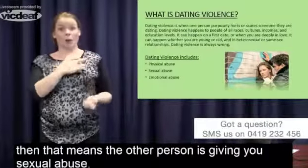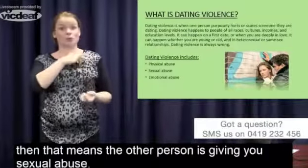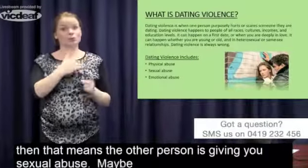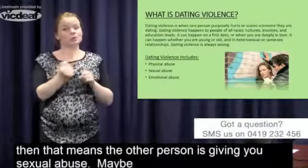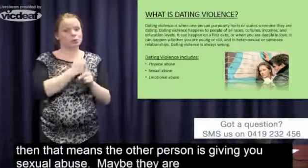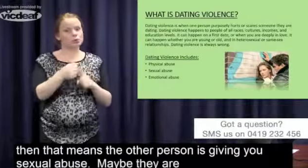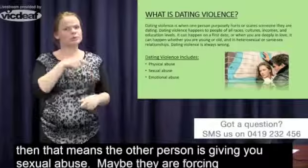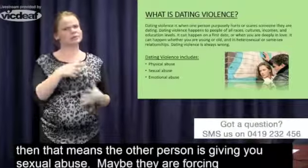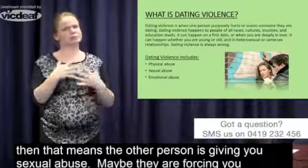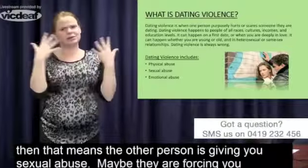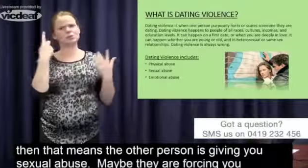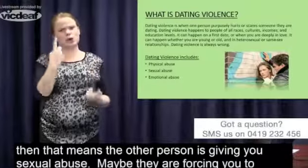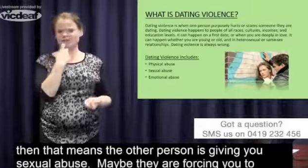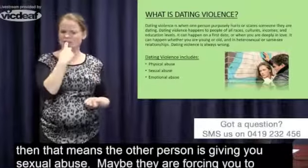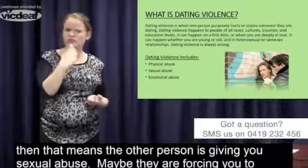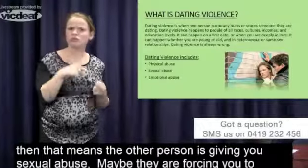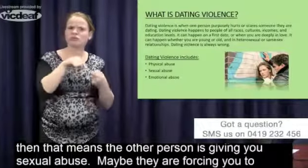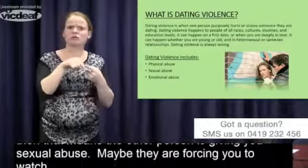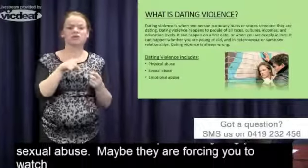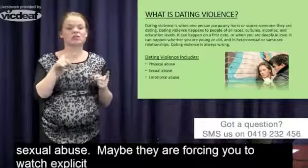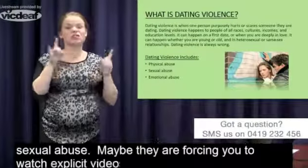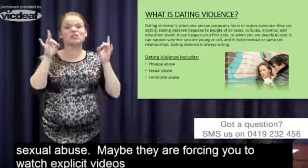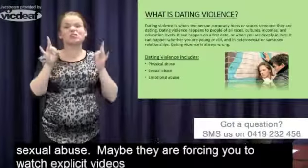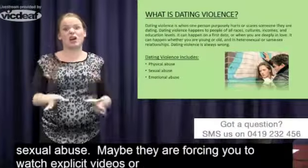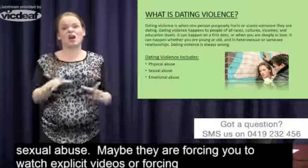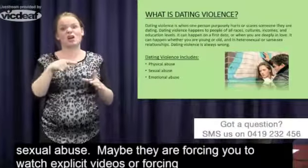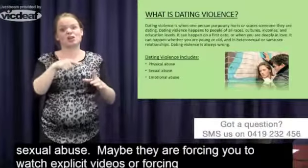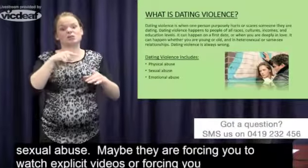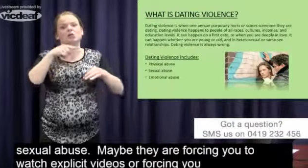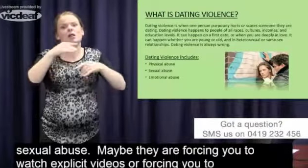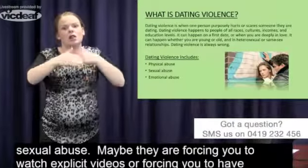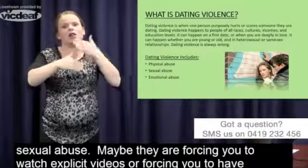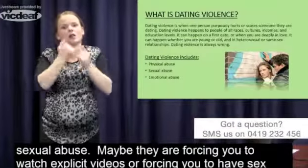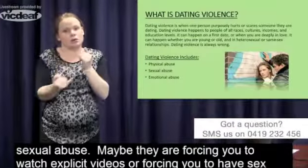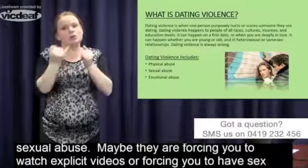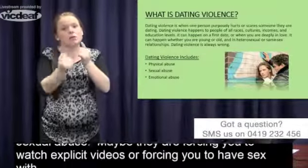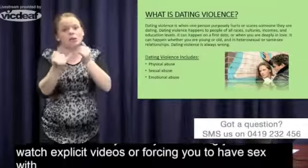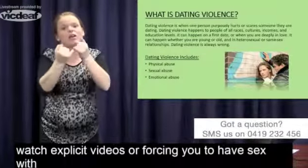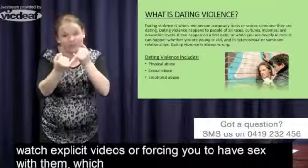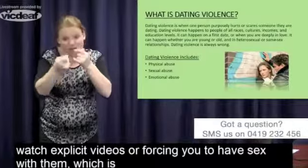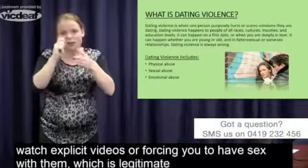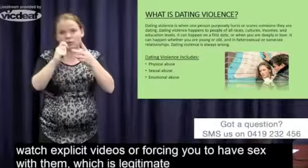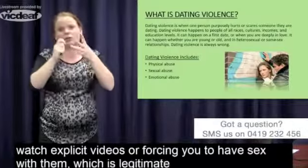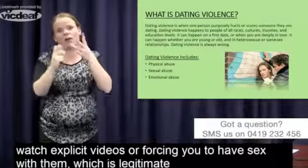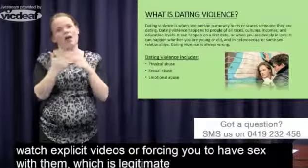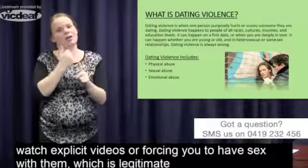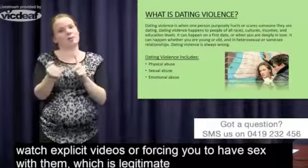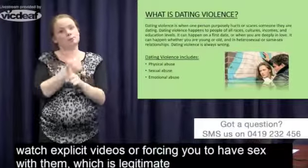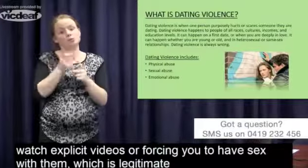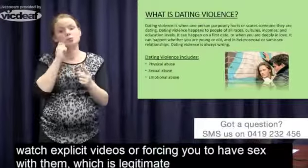explicit videos, or they're forcing you to have sex with them, which is legitimately rape. And another thing